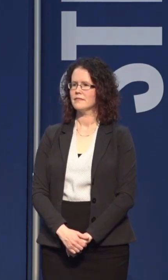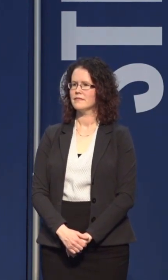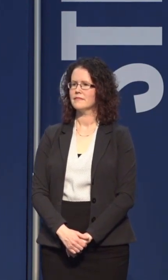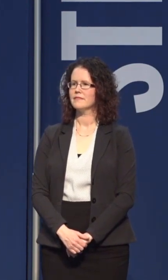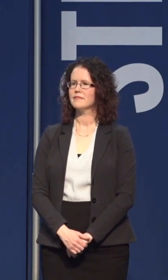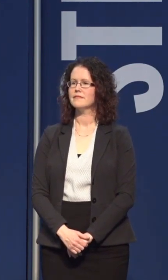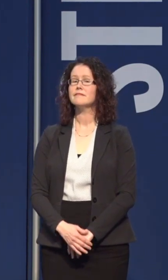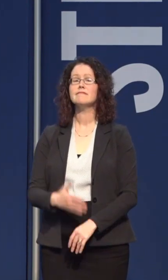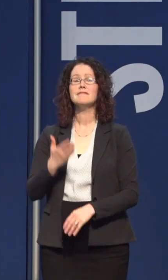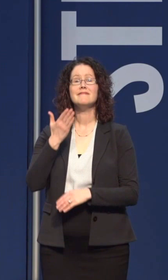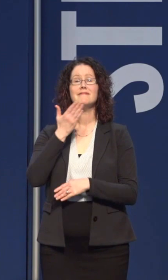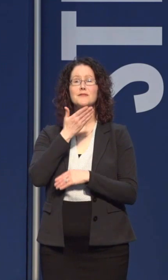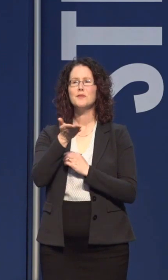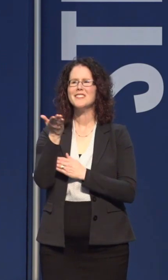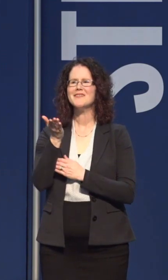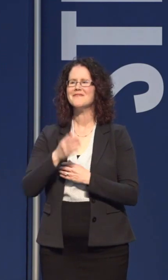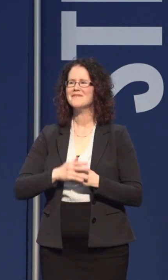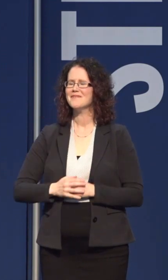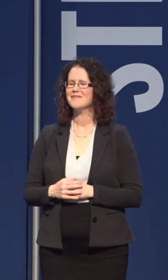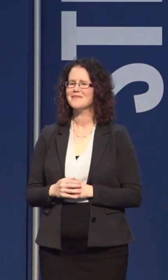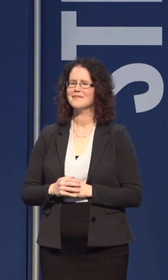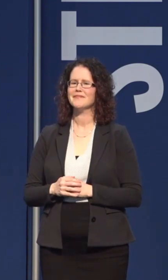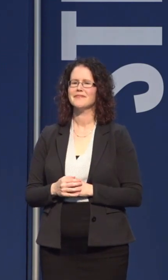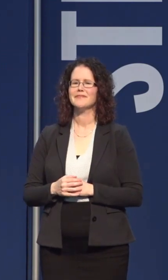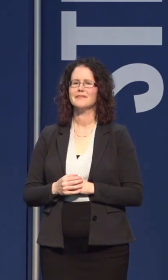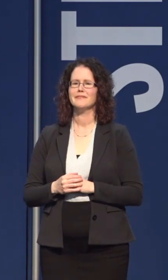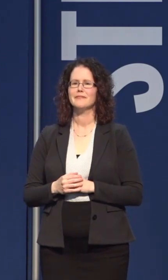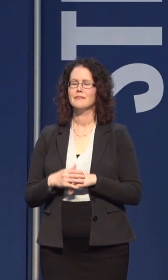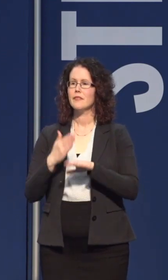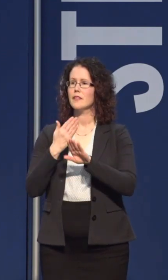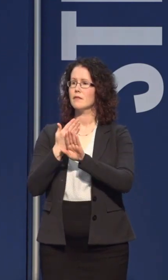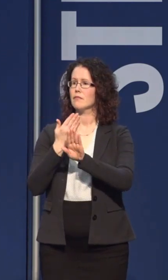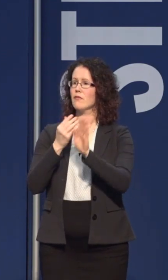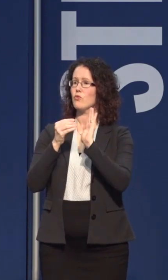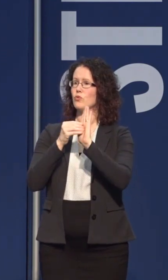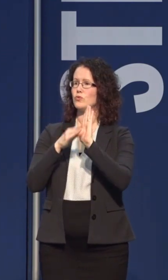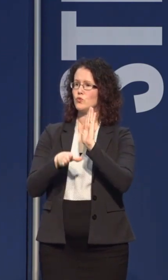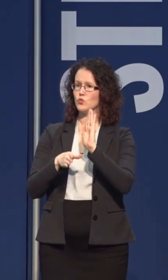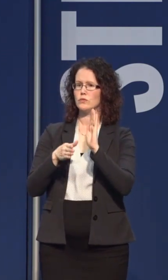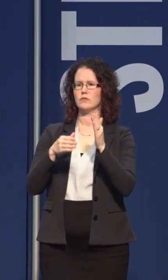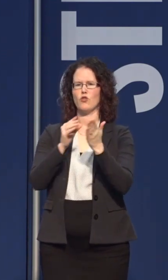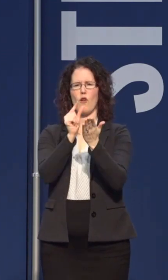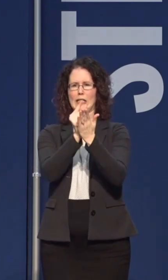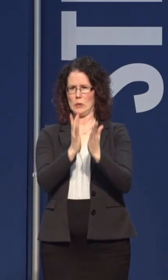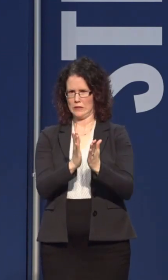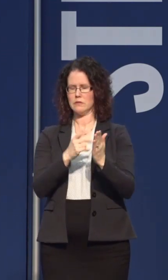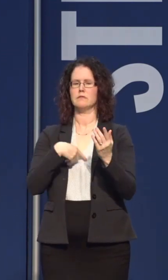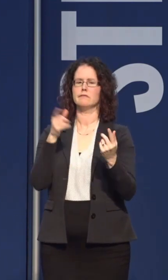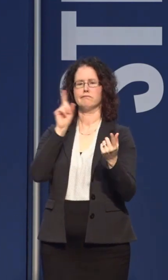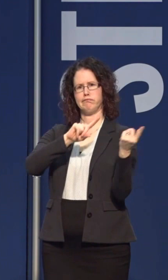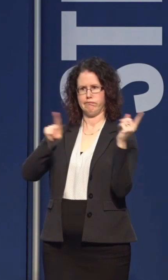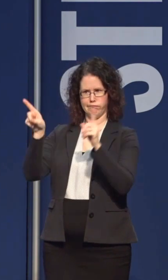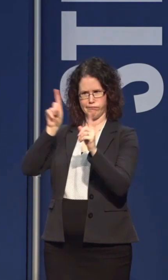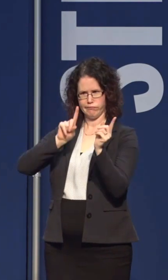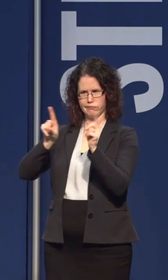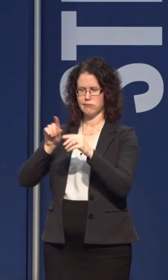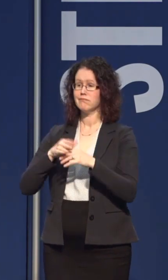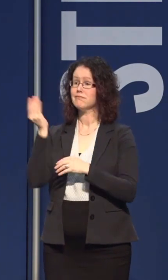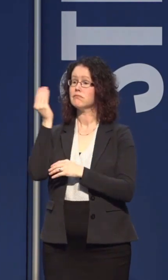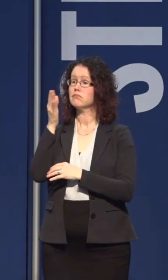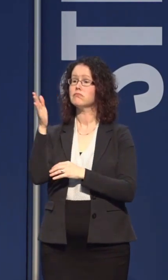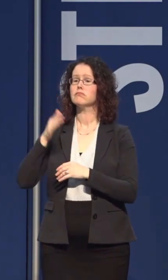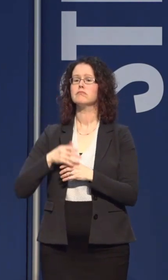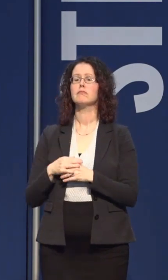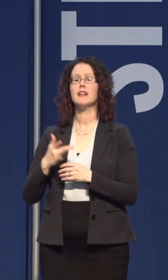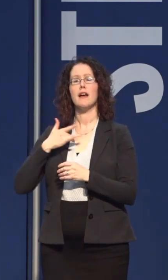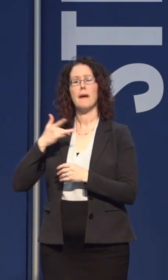Good morning. Before I introduce the first graduate, the audience should know it is our custom to invite faculty